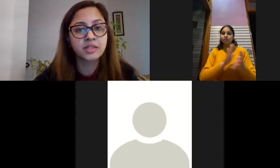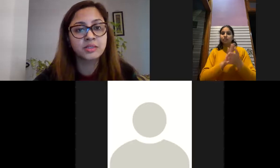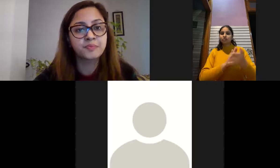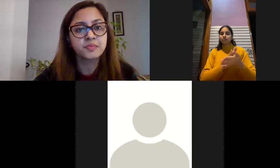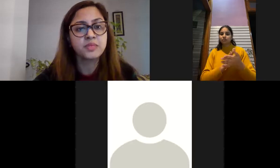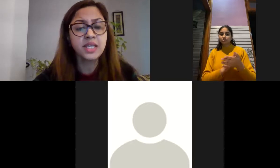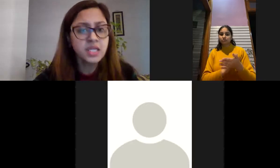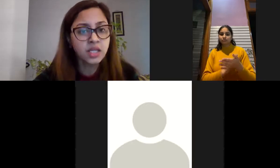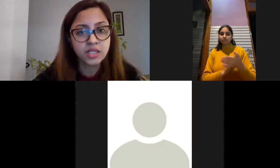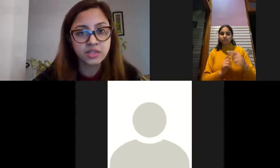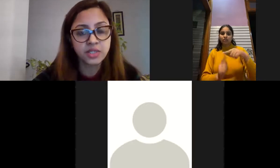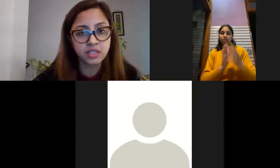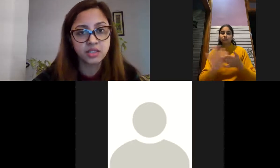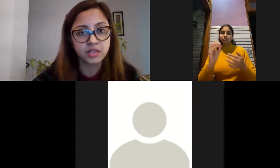had